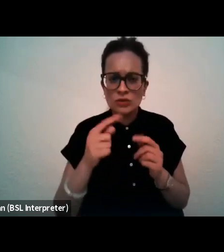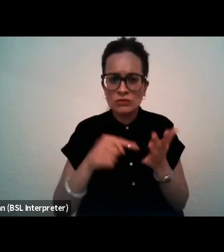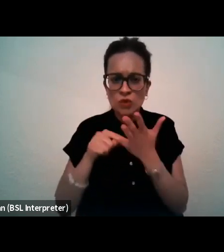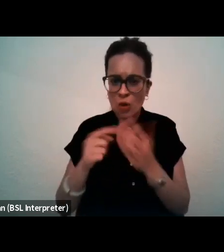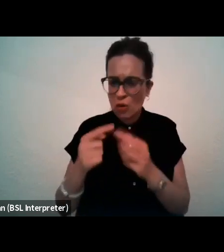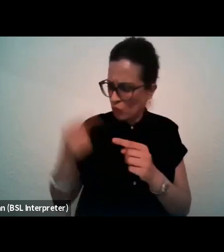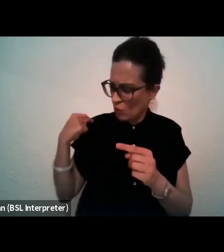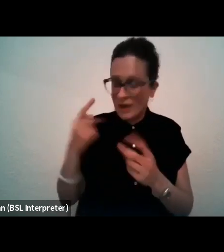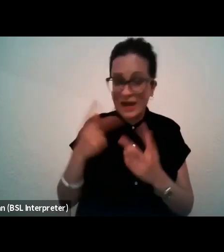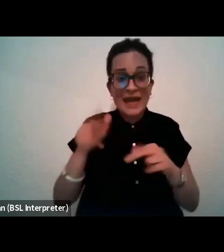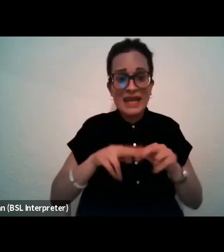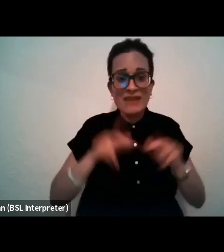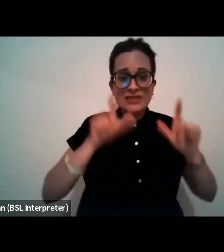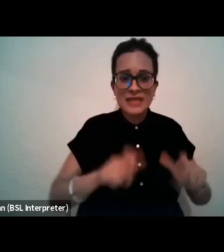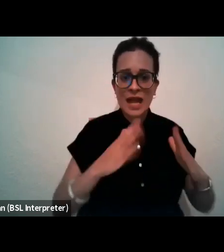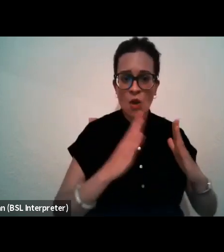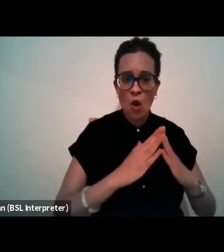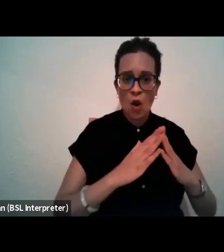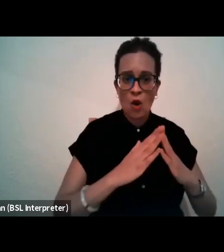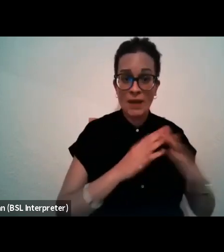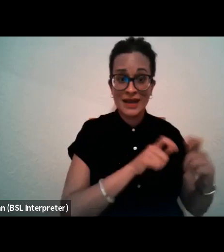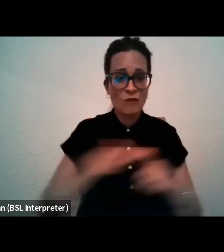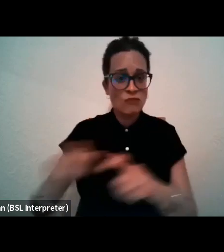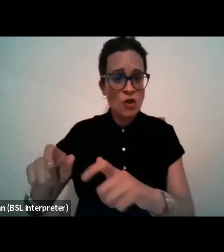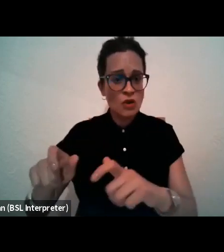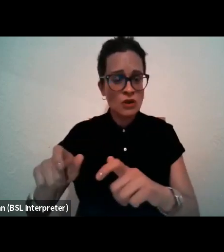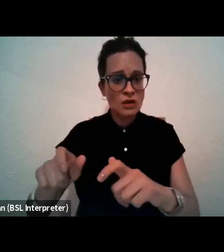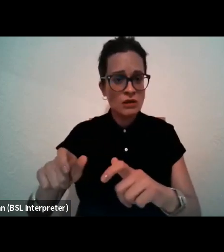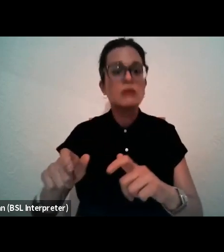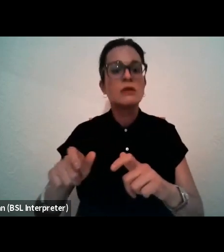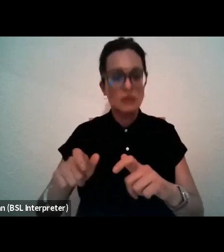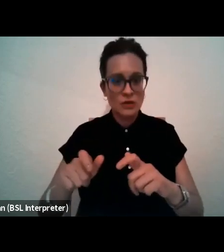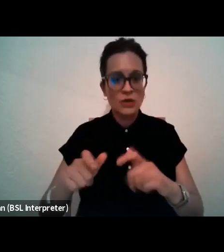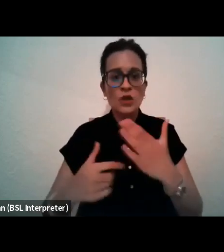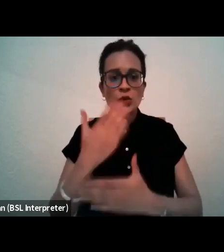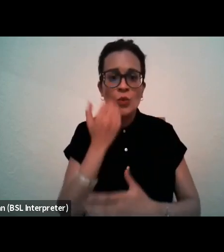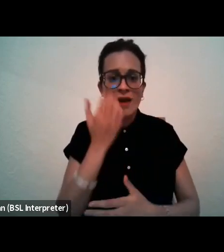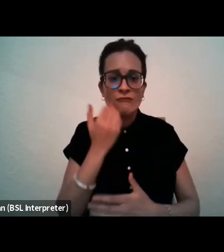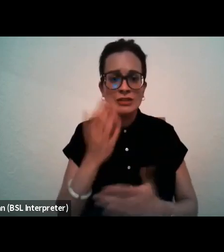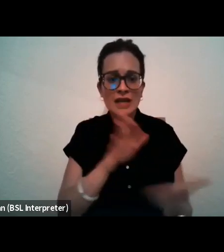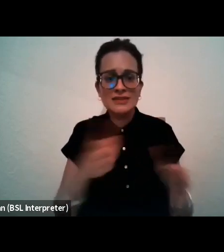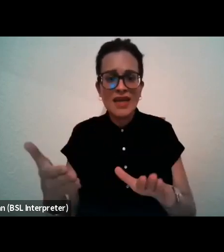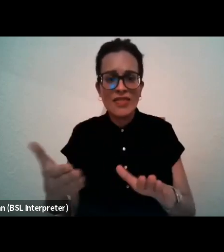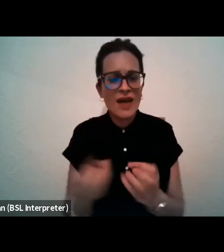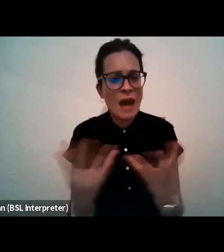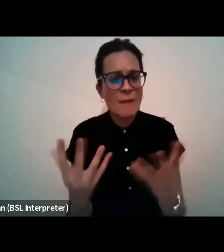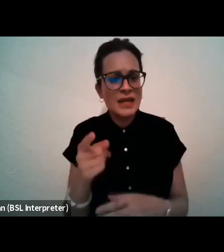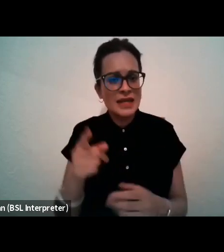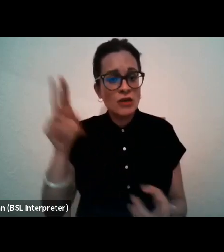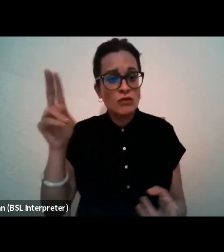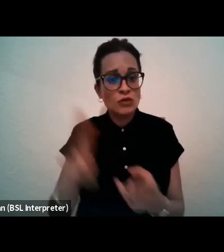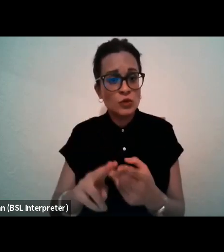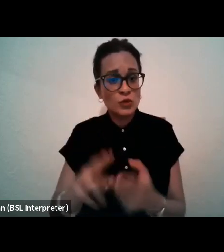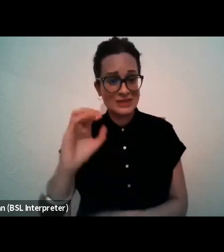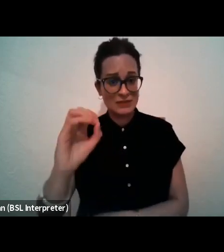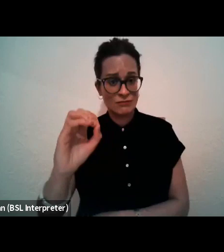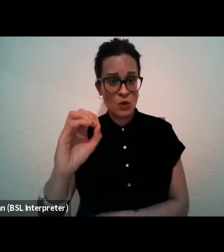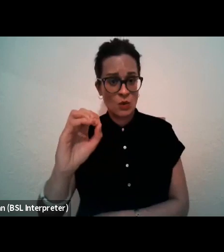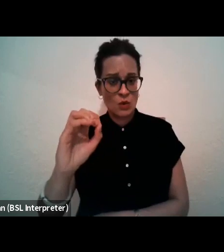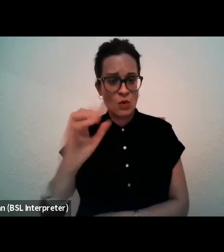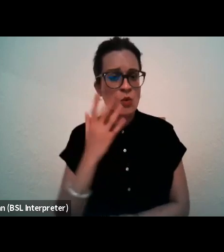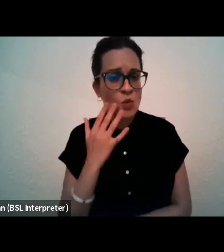with the stay-at-home message had continued, the new daily deaths would have reduced to 0 by around